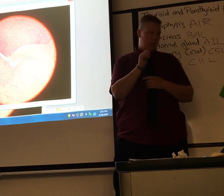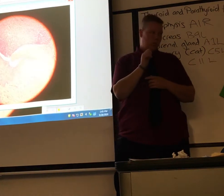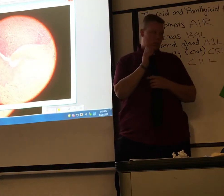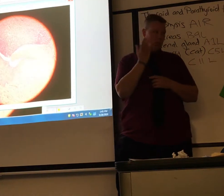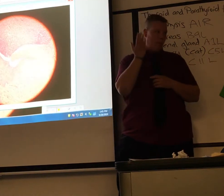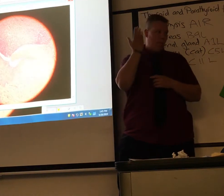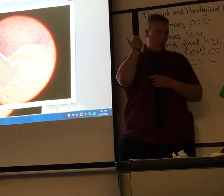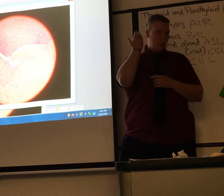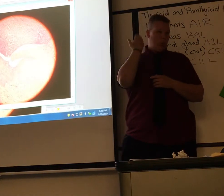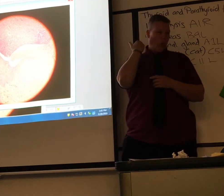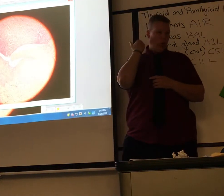pancreas.